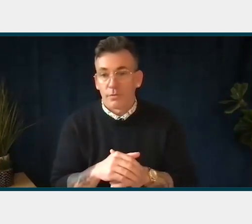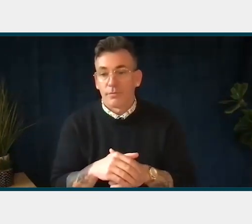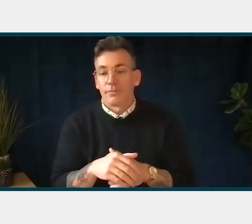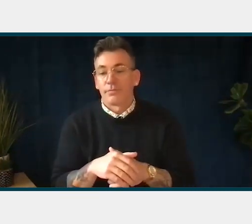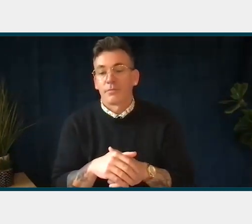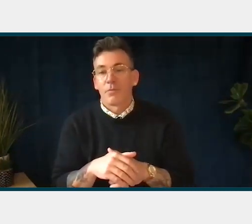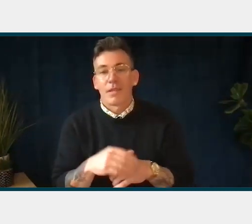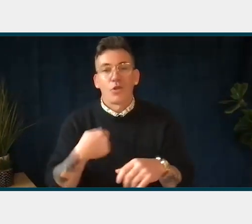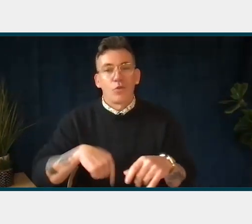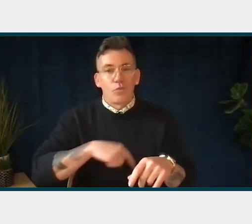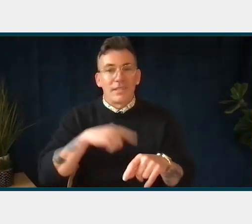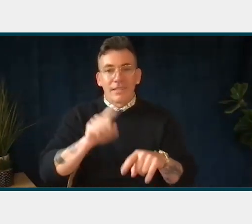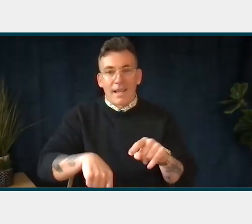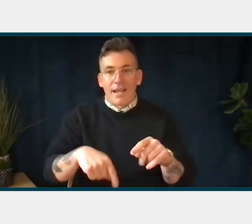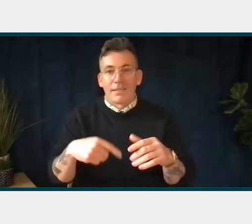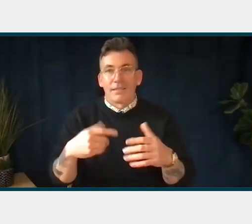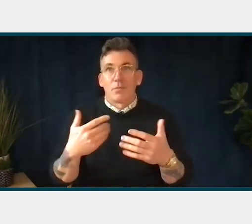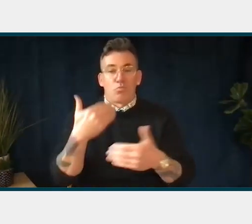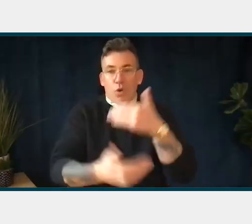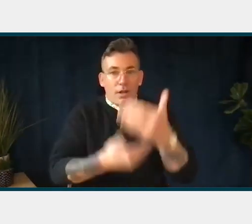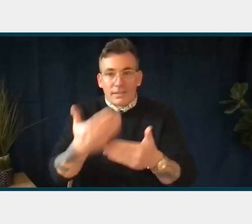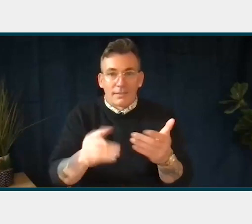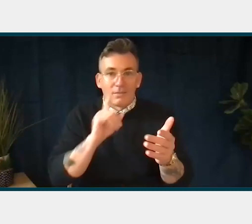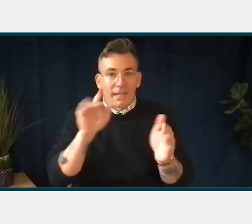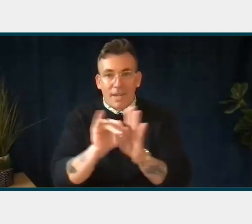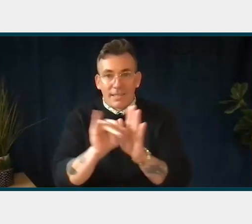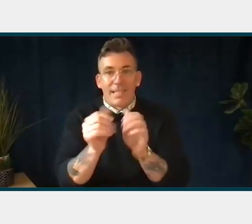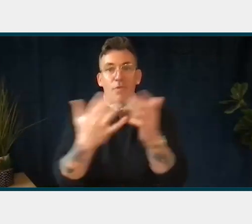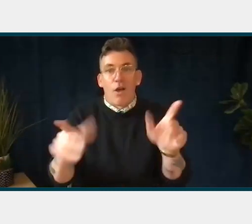And that is a different experience as well.